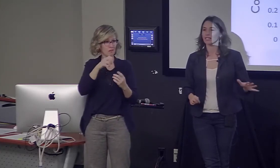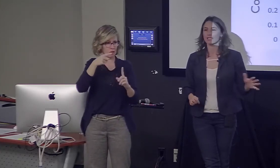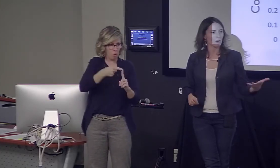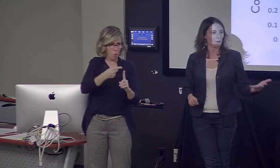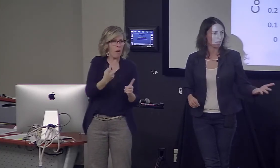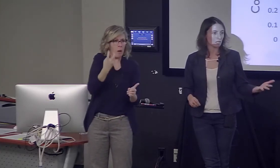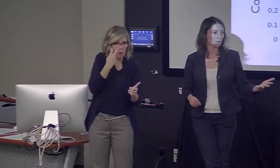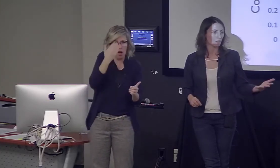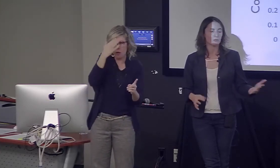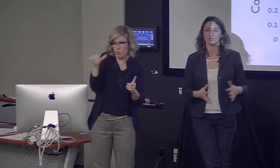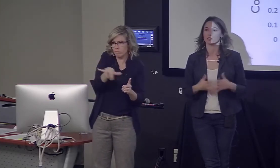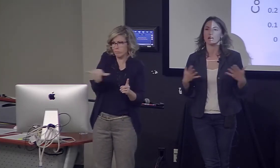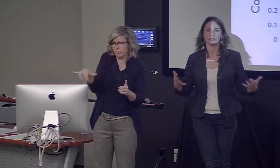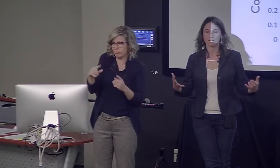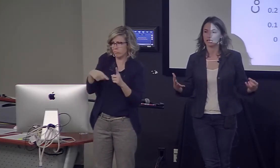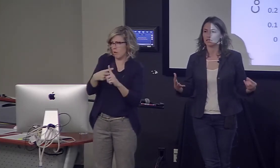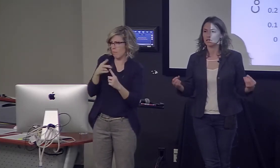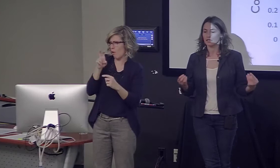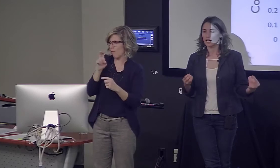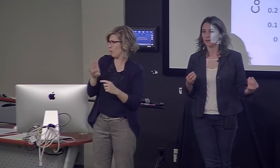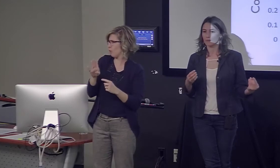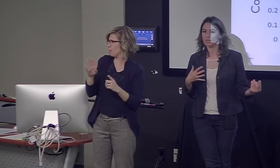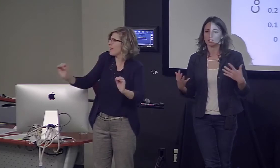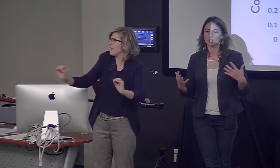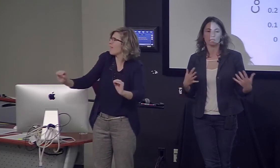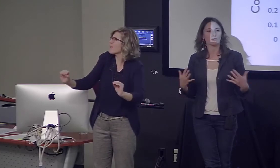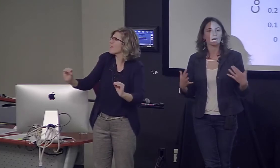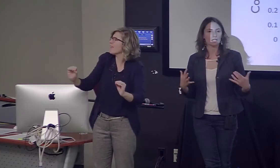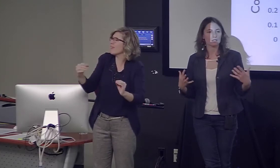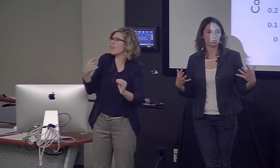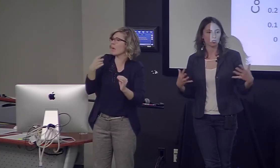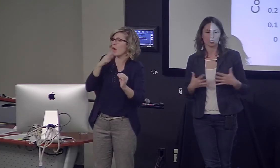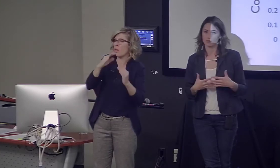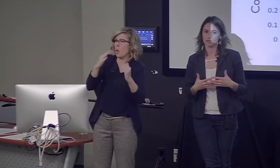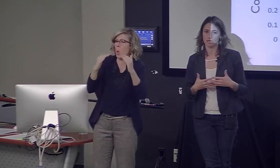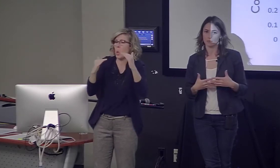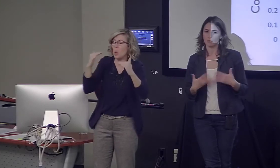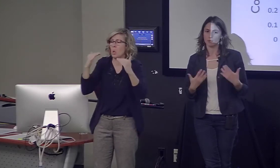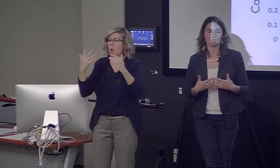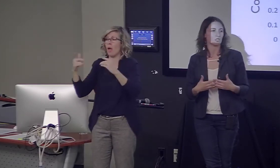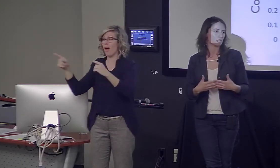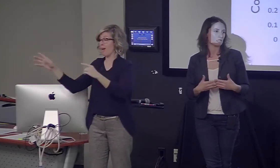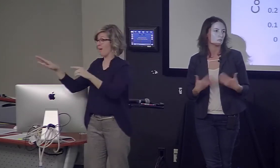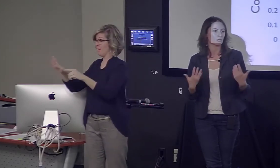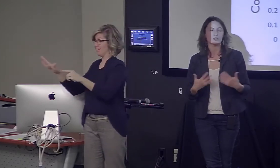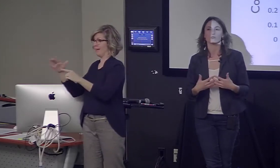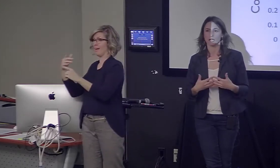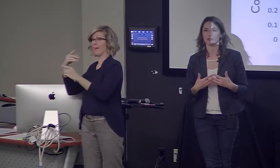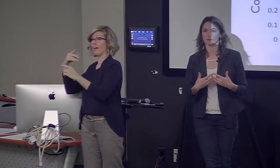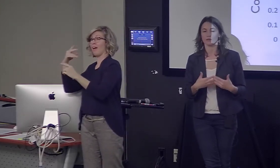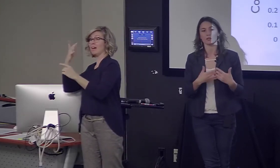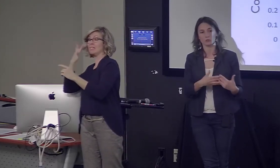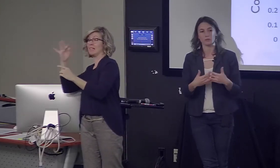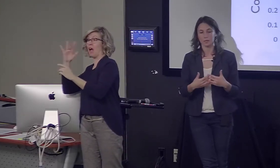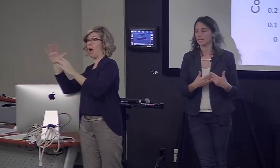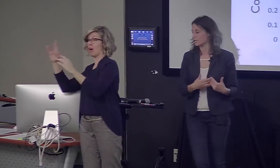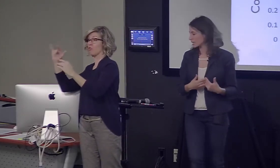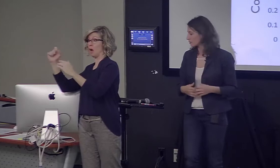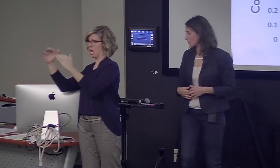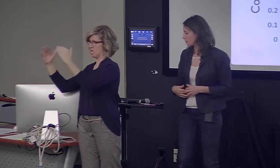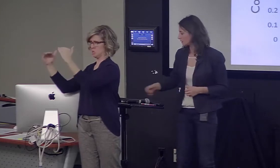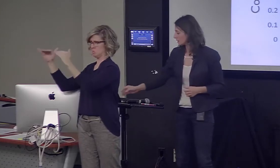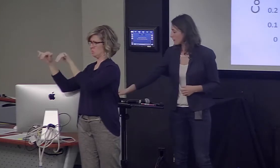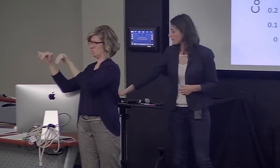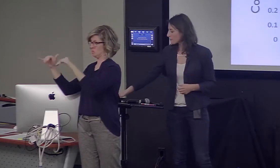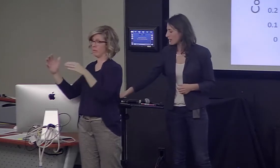everything there is to know about these verbs. There's nothing. The ratings of two groups of sighted people are just as similar as the rating of a group of blind and